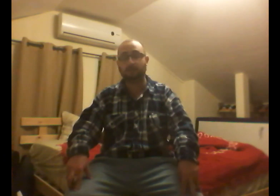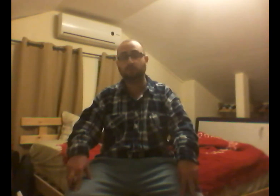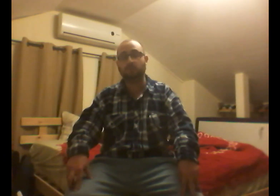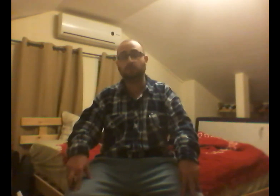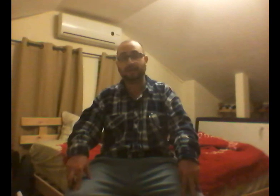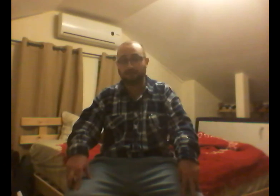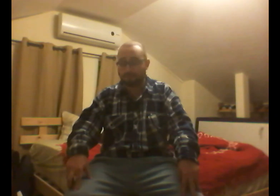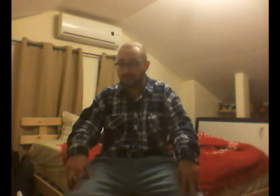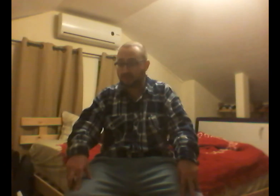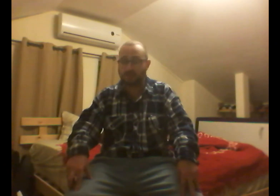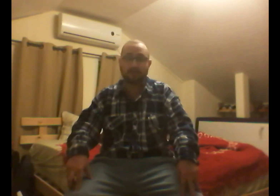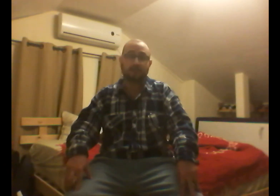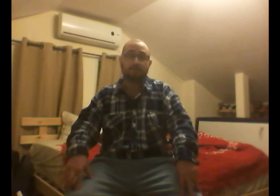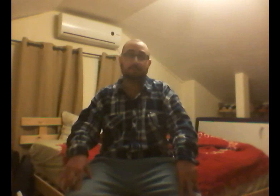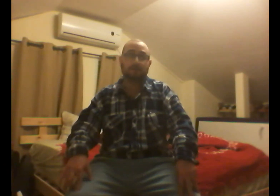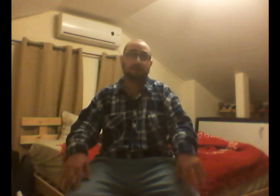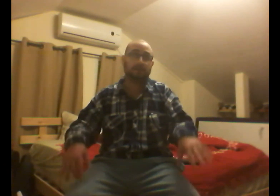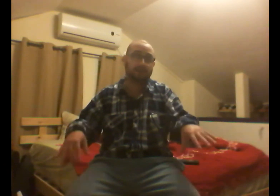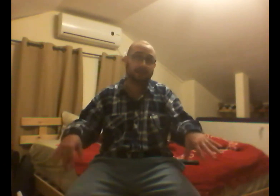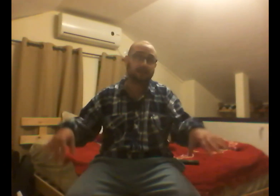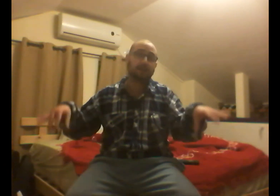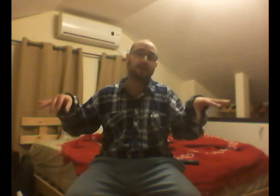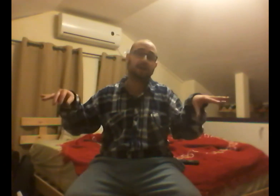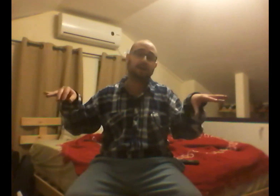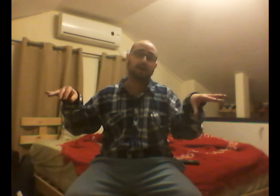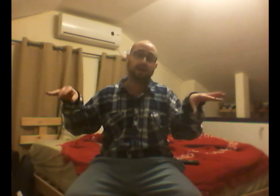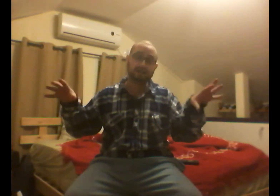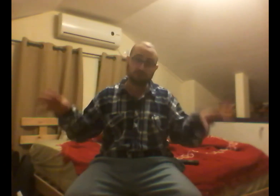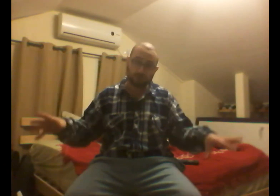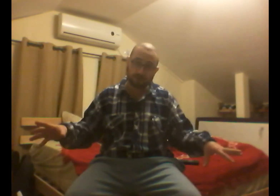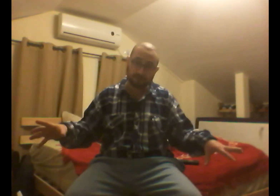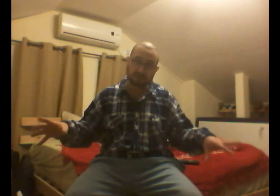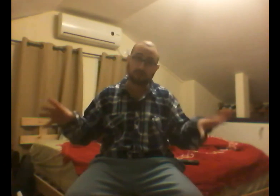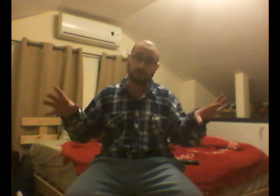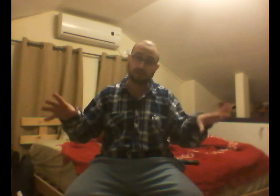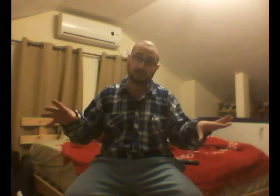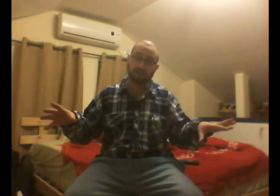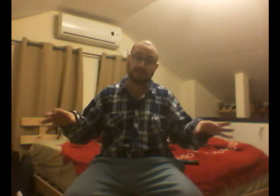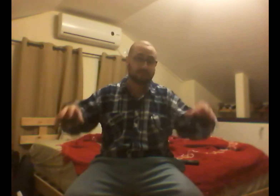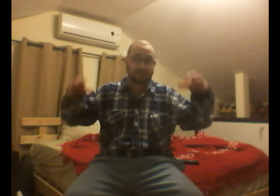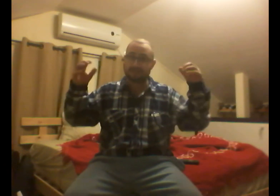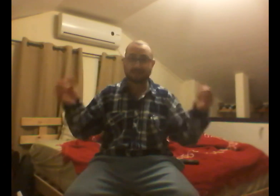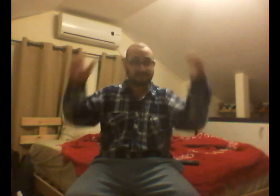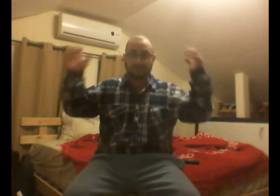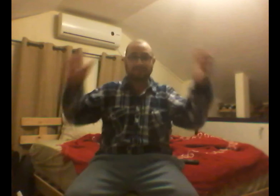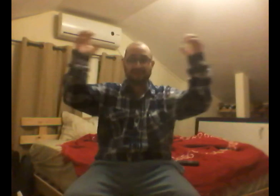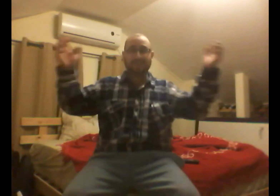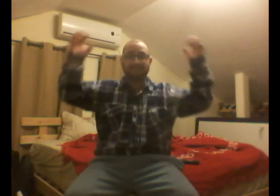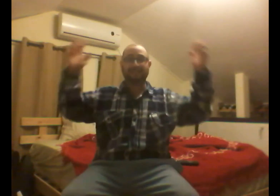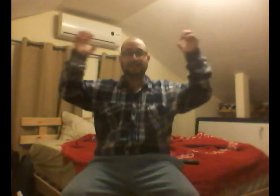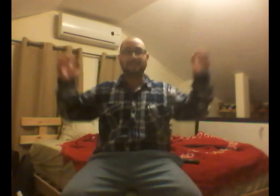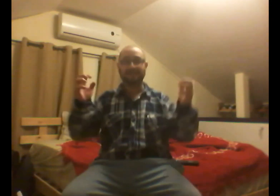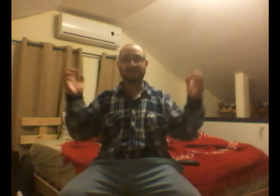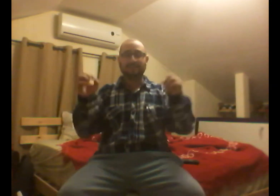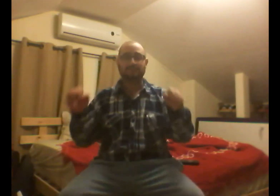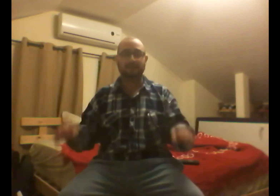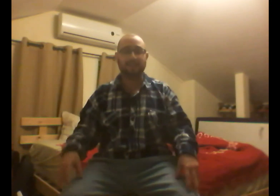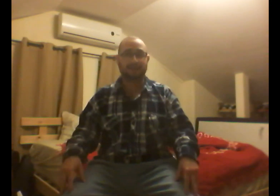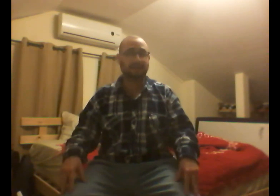would end up being. But again, I enjoyed the episode a lot. I was screaming like a little kid at